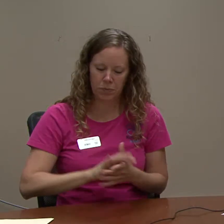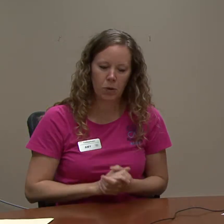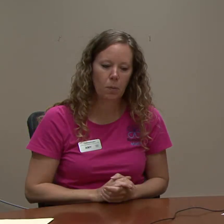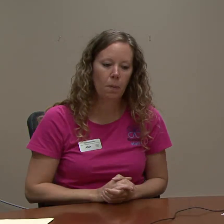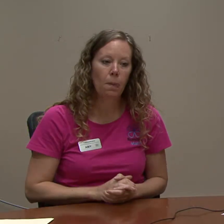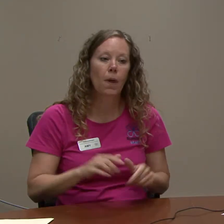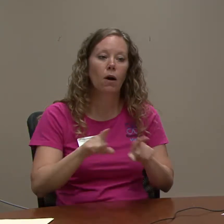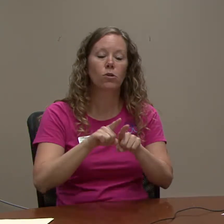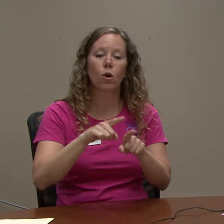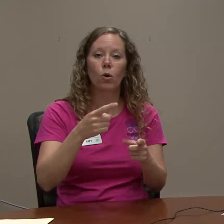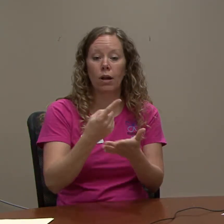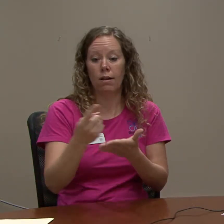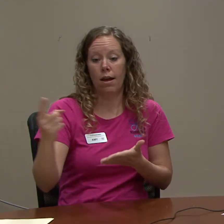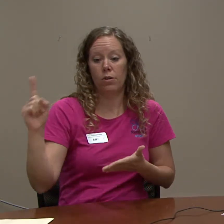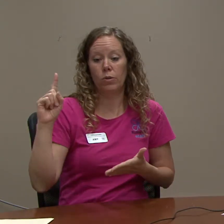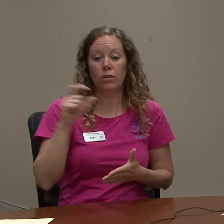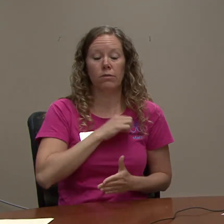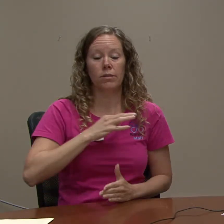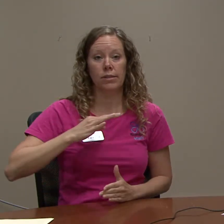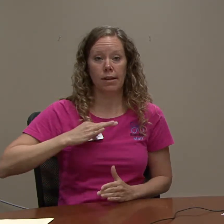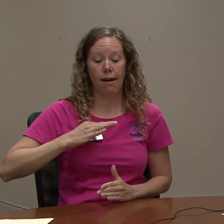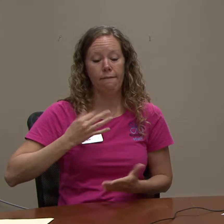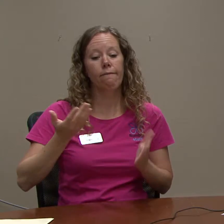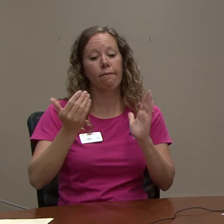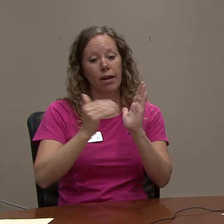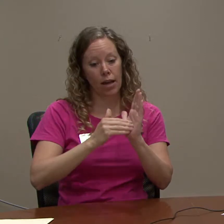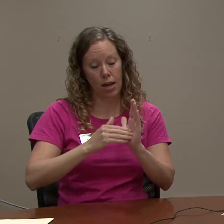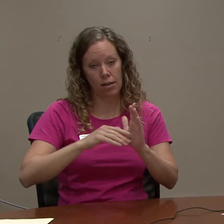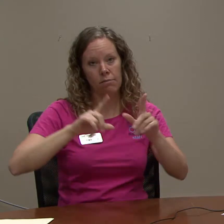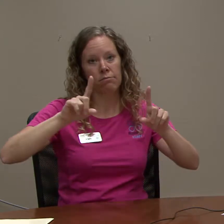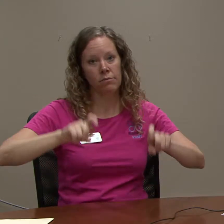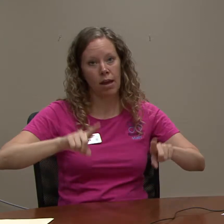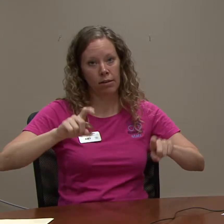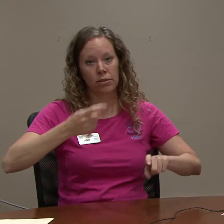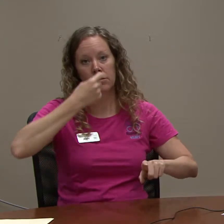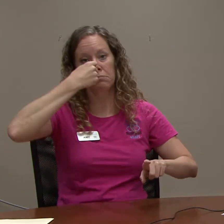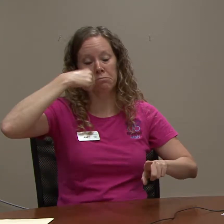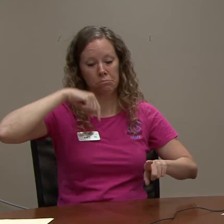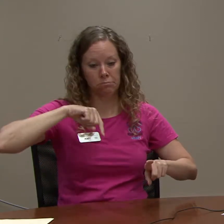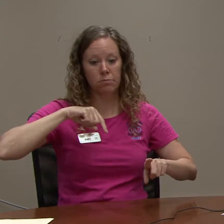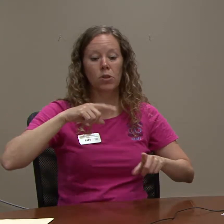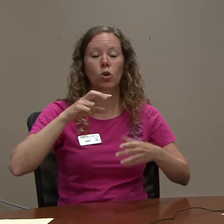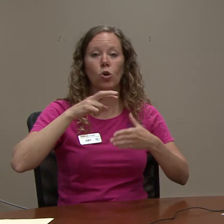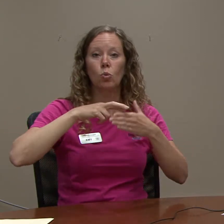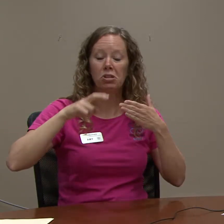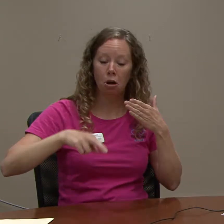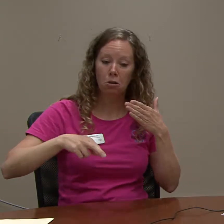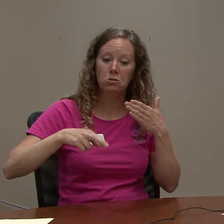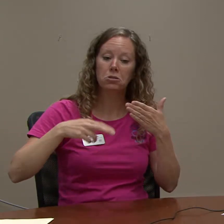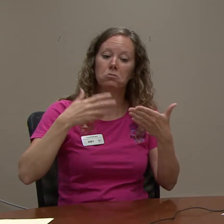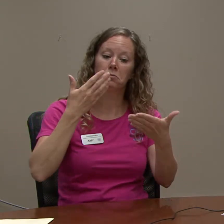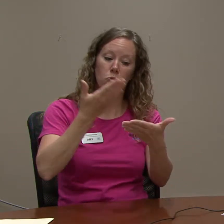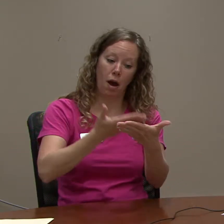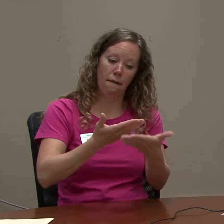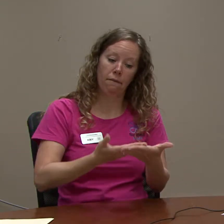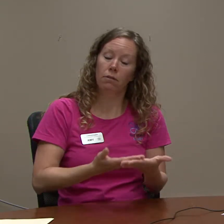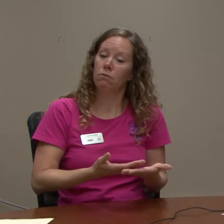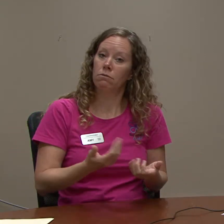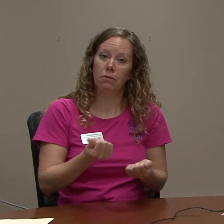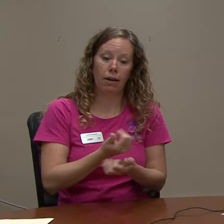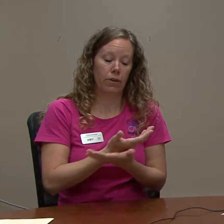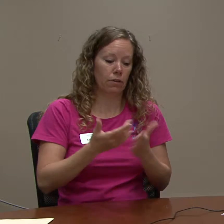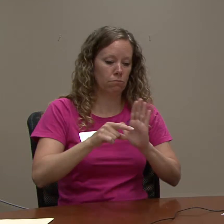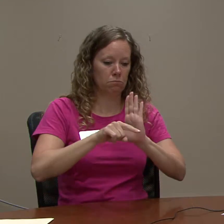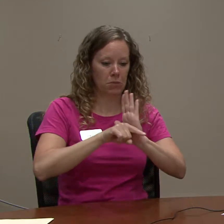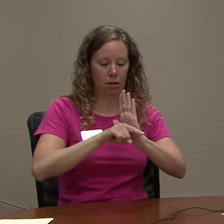that last week, the staff all were tested. Results are coming in and they're all negative, and we haven't had a